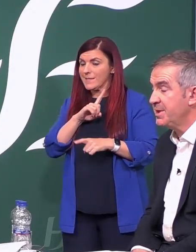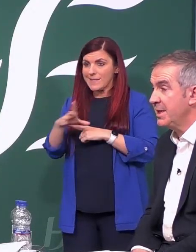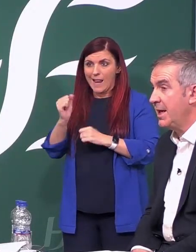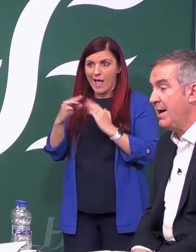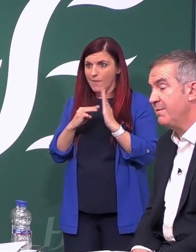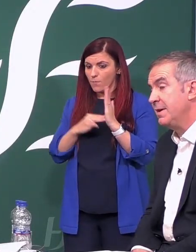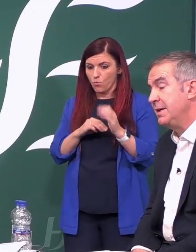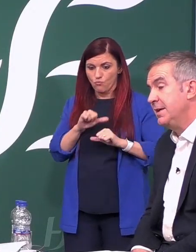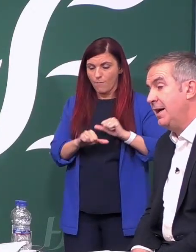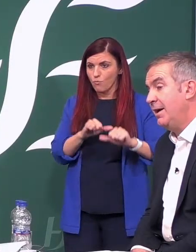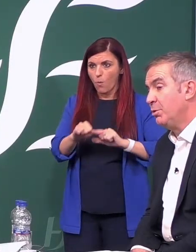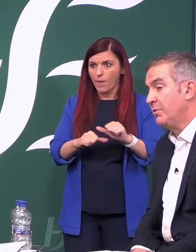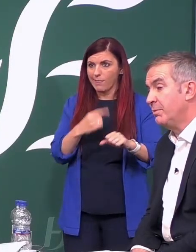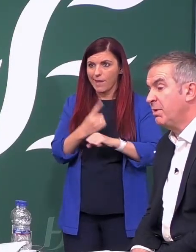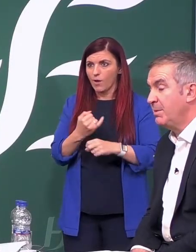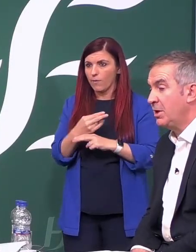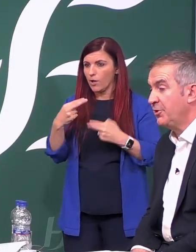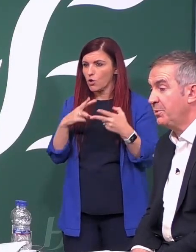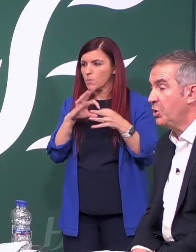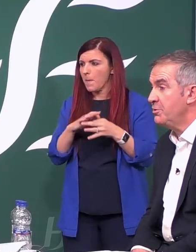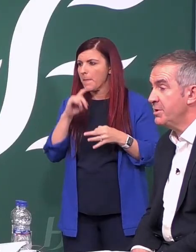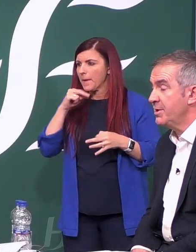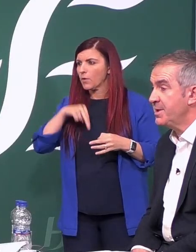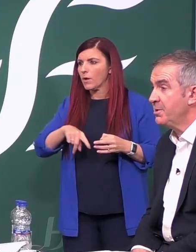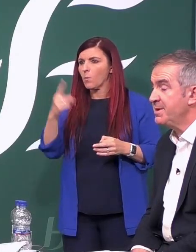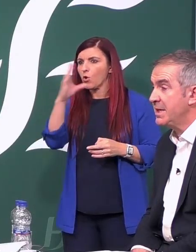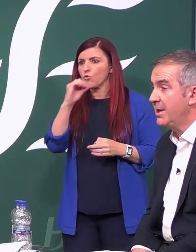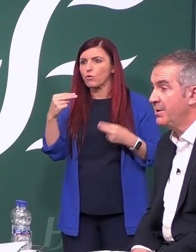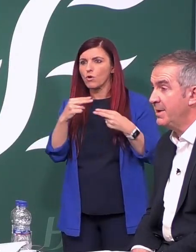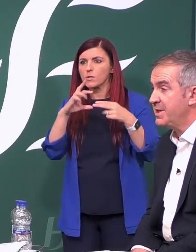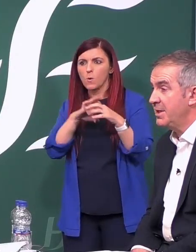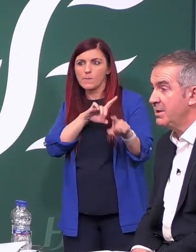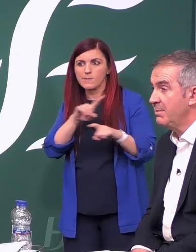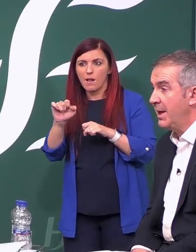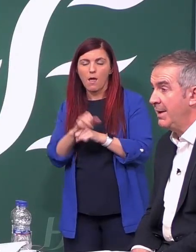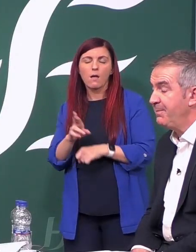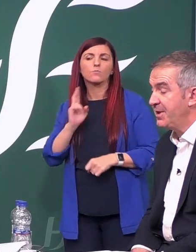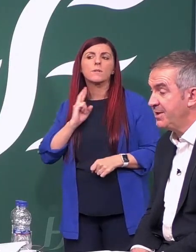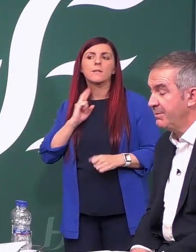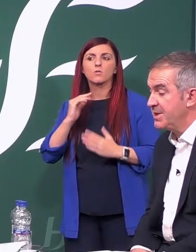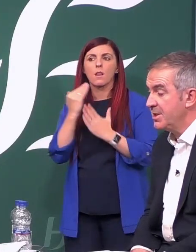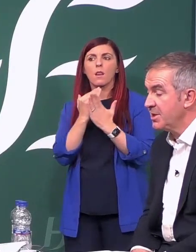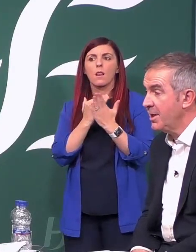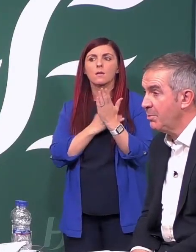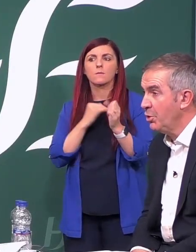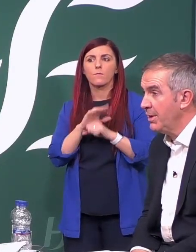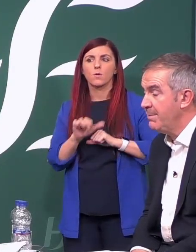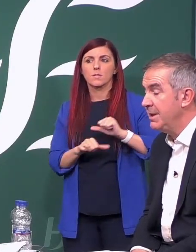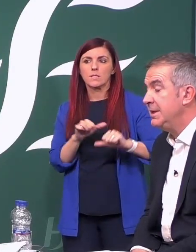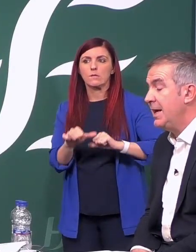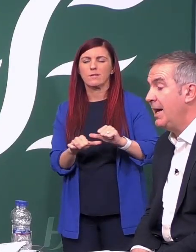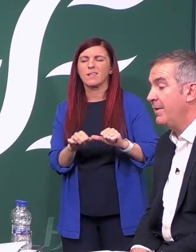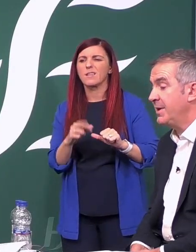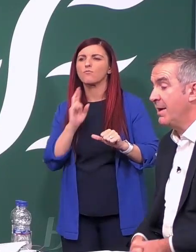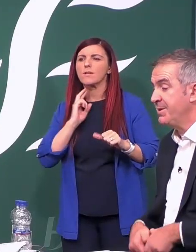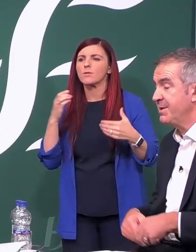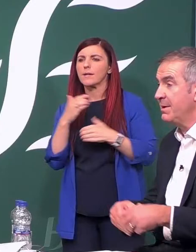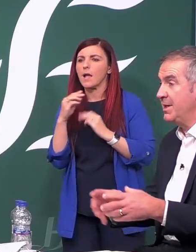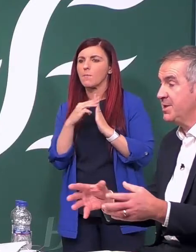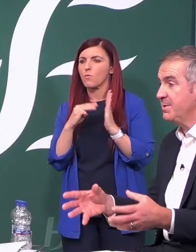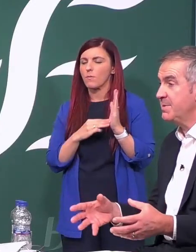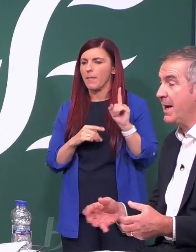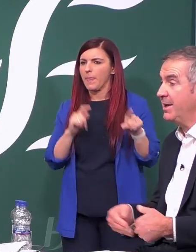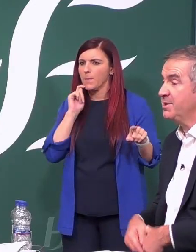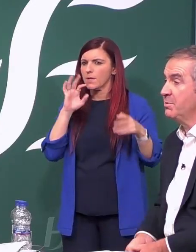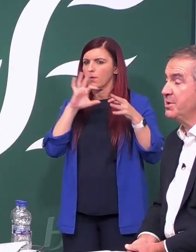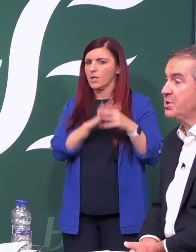So we would still have over probably close to 100 nursing homes still on our residential, the residential care programme. And I think that was in